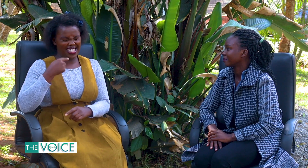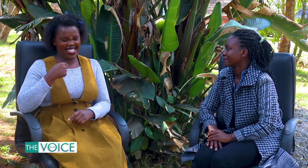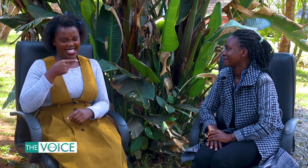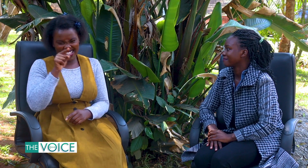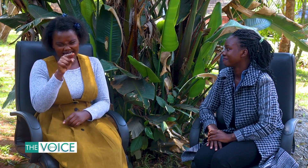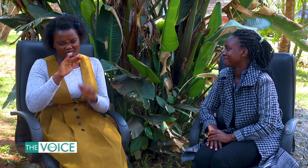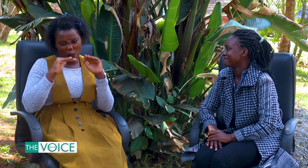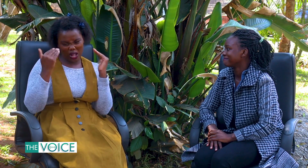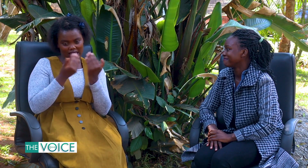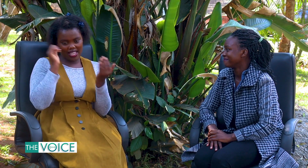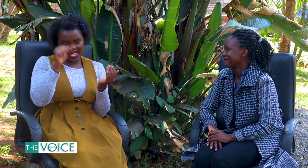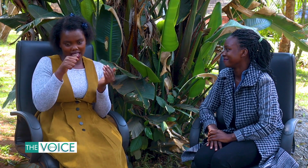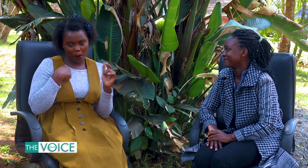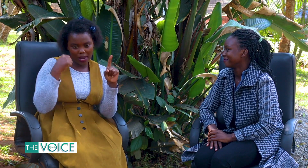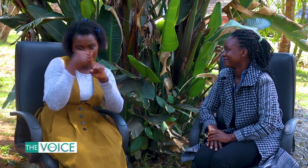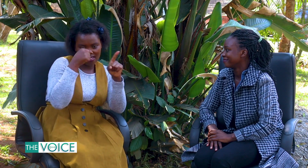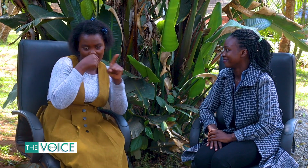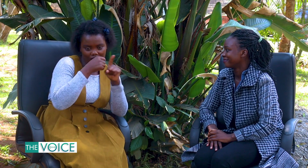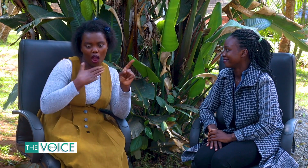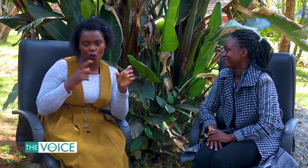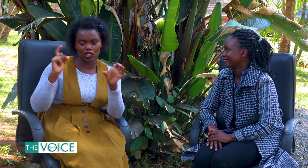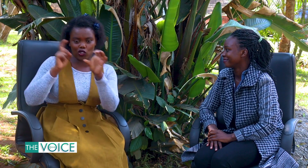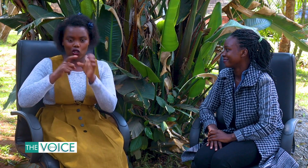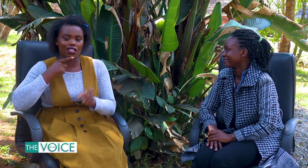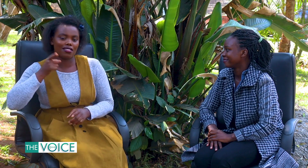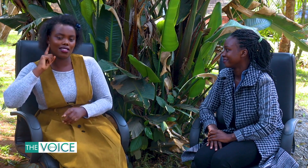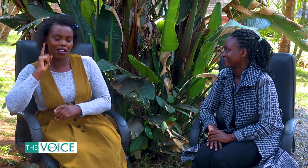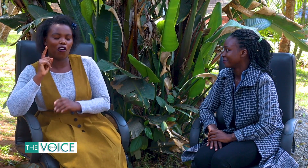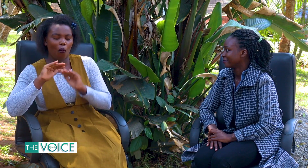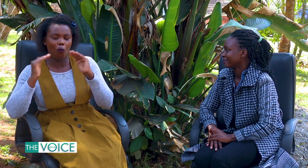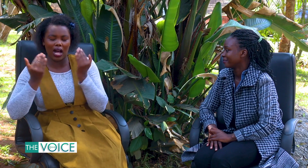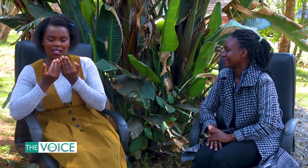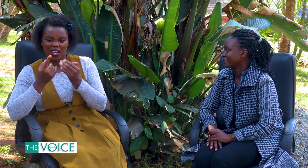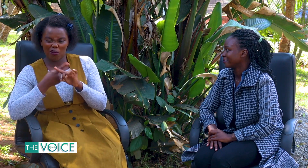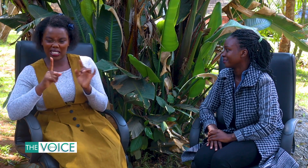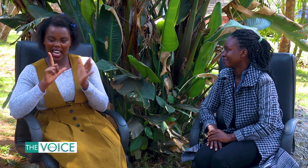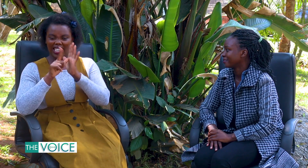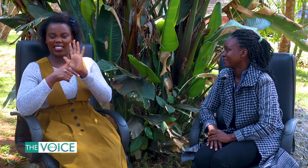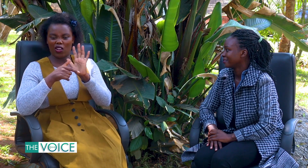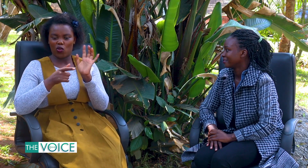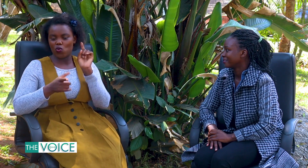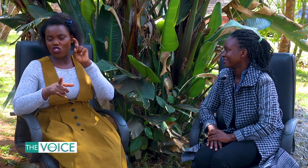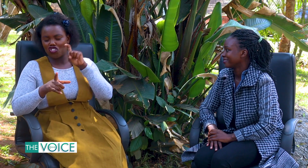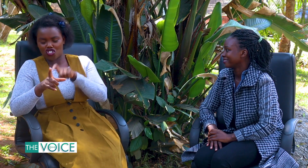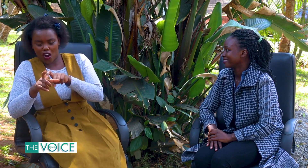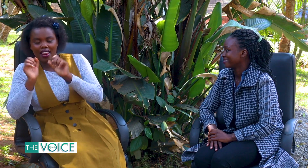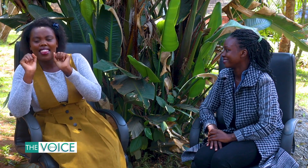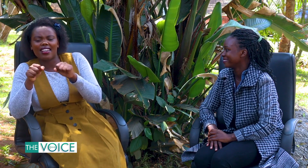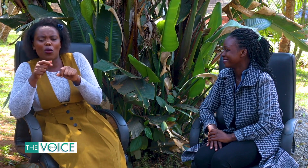funny, and it's yourself who had advocated for yourself that you wanted to join a deaf school, and later you joined it,